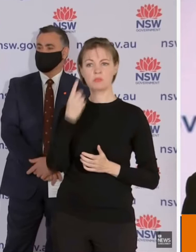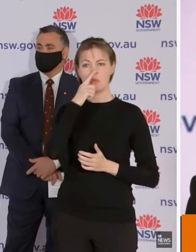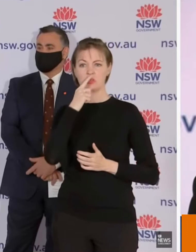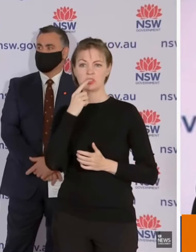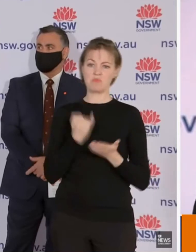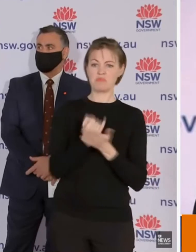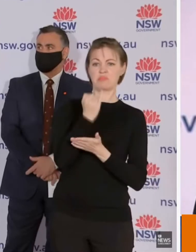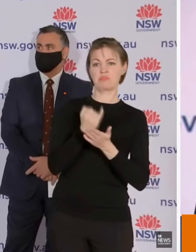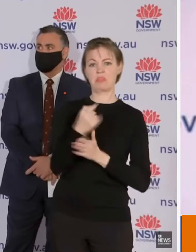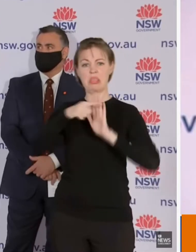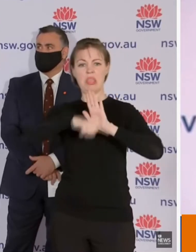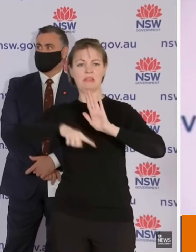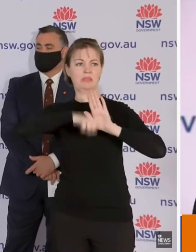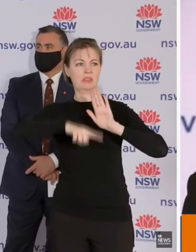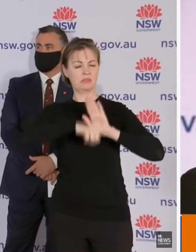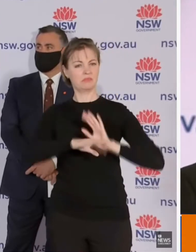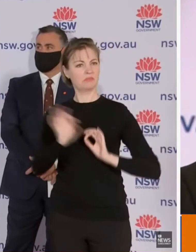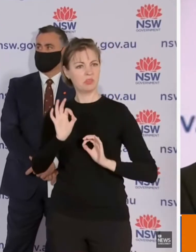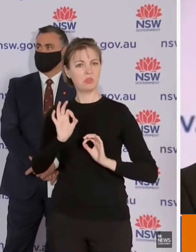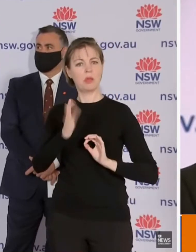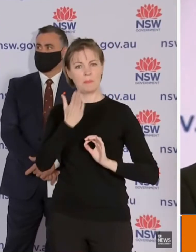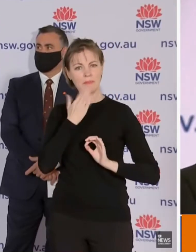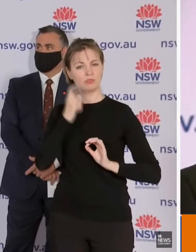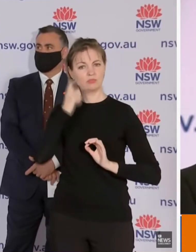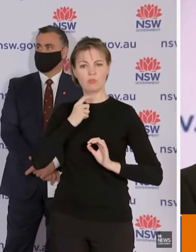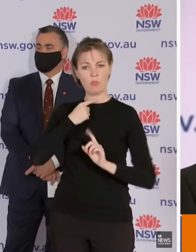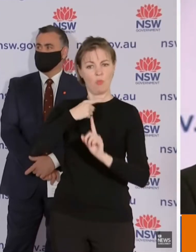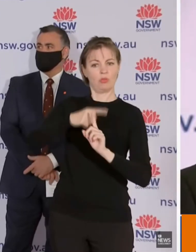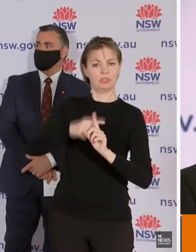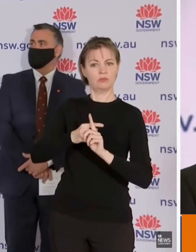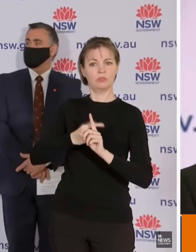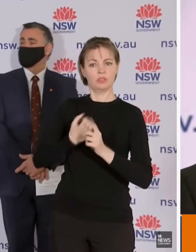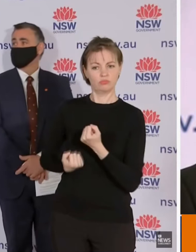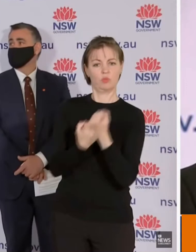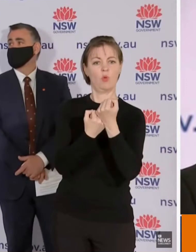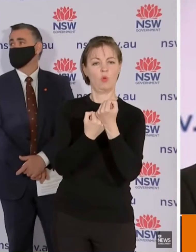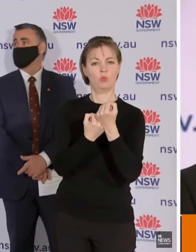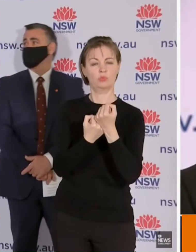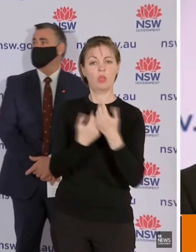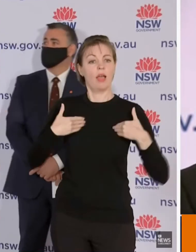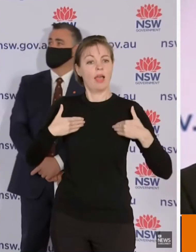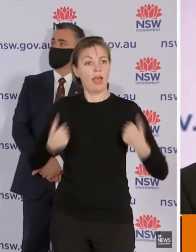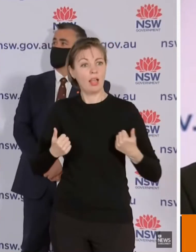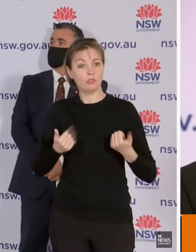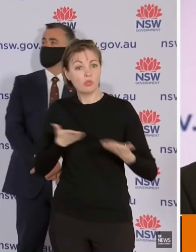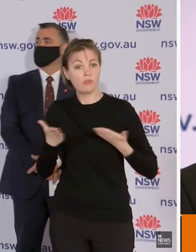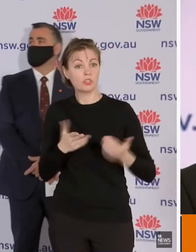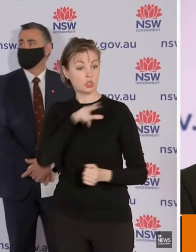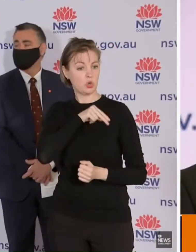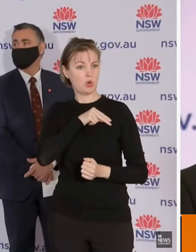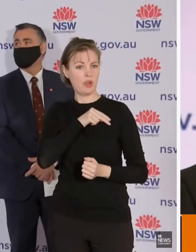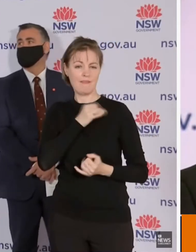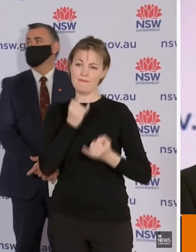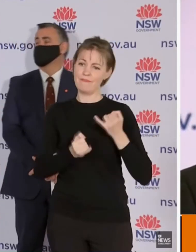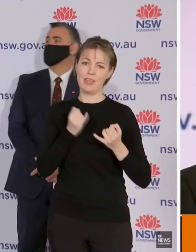and back everybody and be a bit more positive, because I think that's not helpful. And I've noticed that the HSU, Health Services Union, has been extremely supportive and positive, and I want